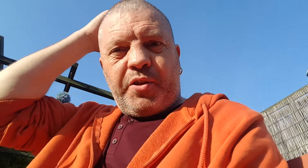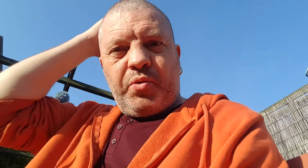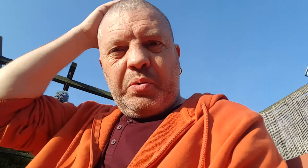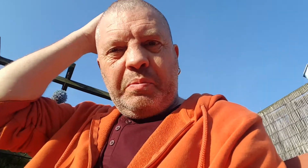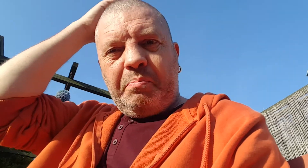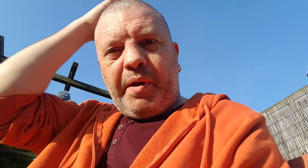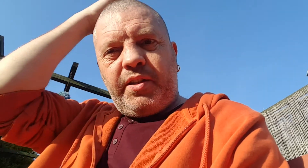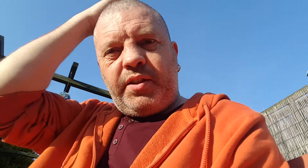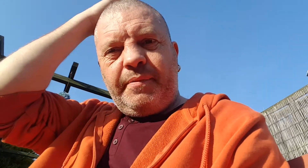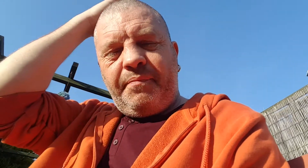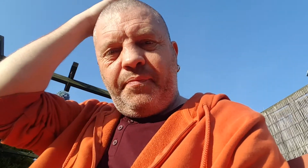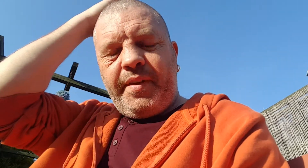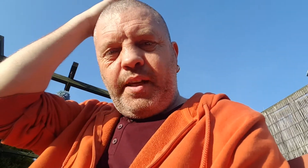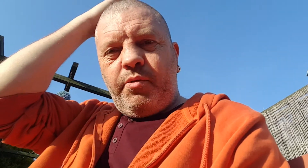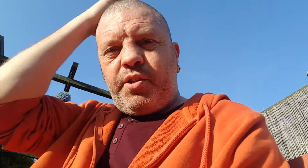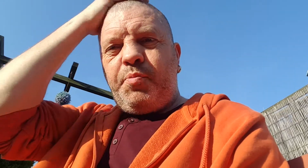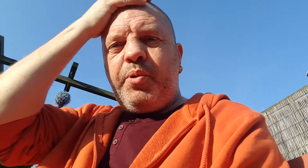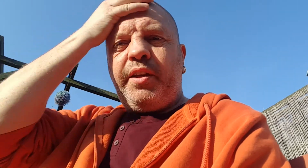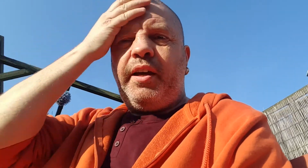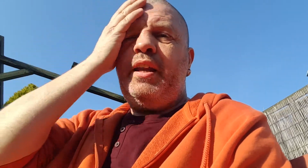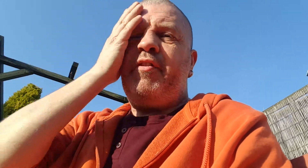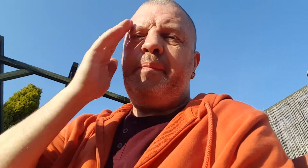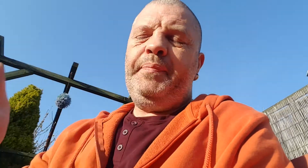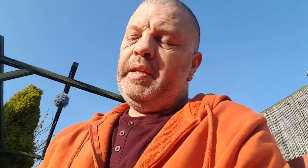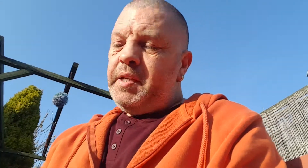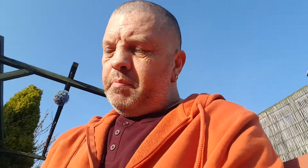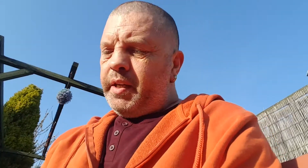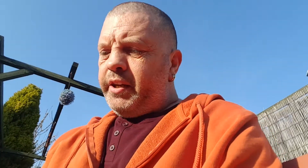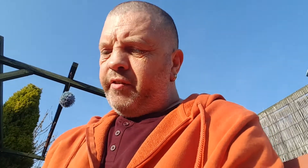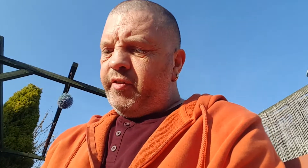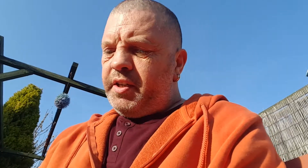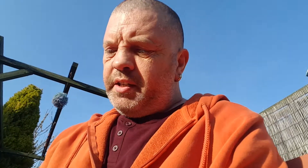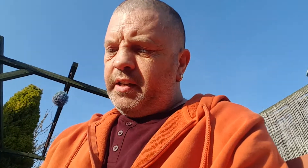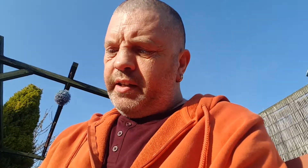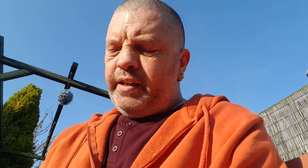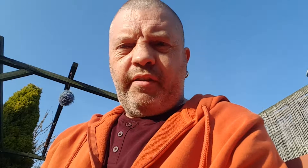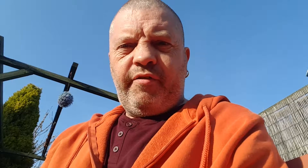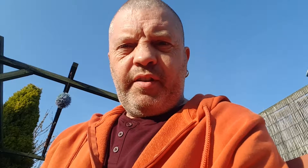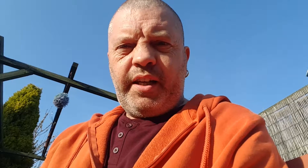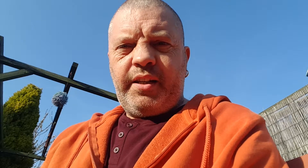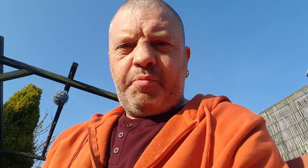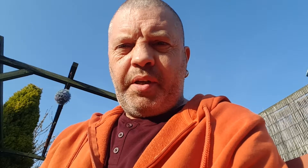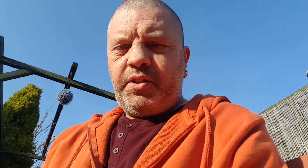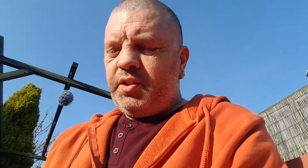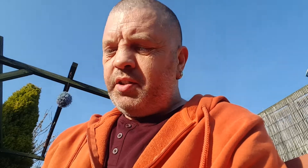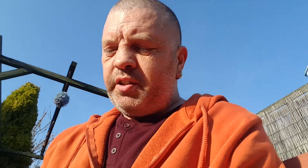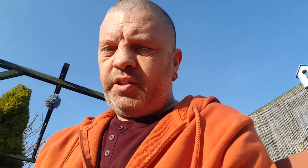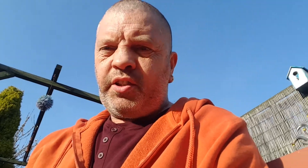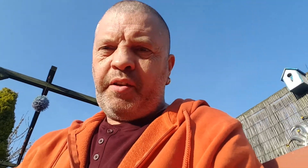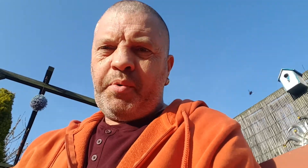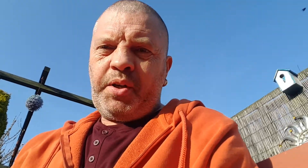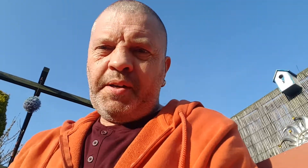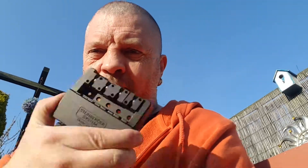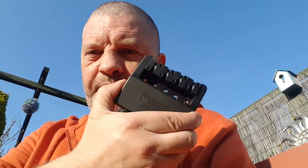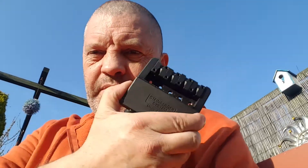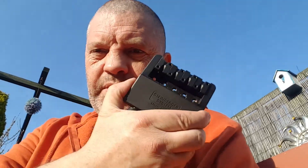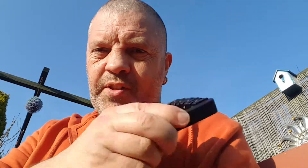special bass, which is brilliant. I love it. But then I figured I love headless basses and the Steinberger